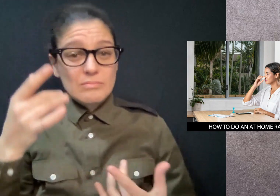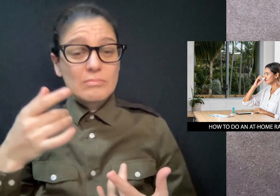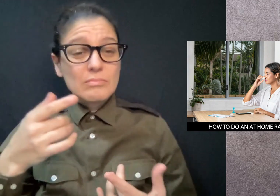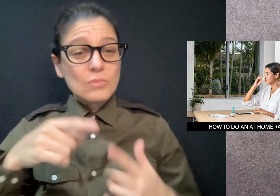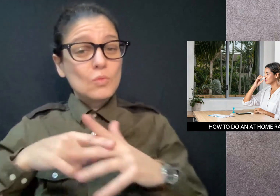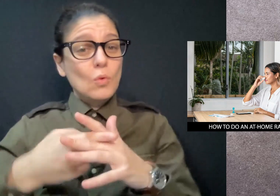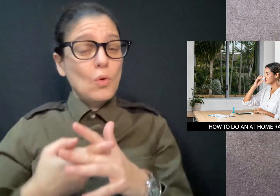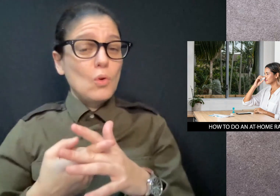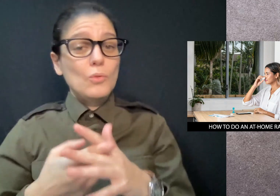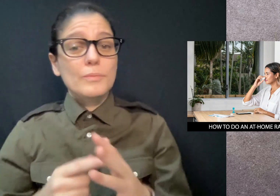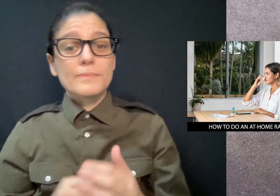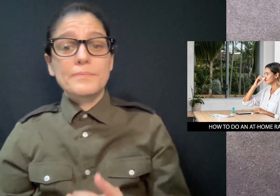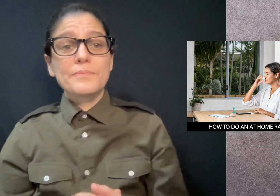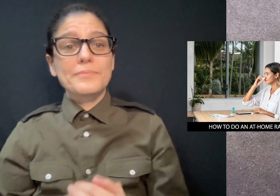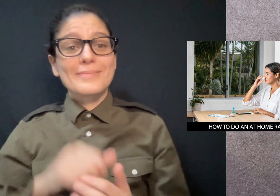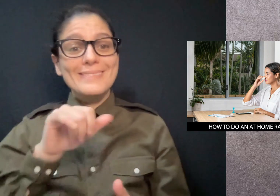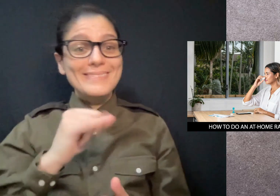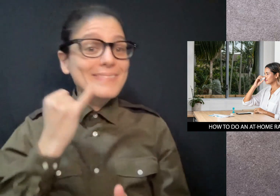the coronavirus.